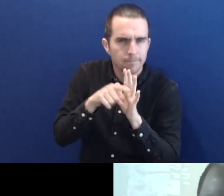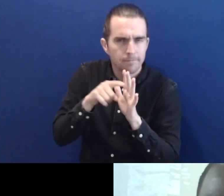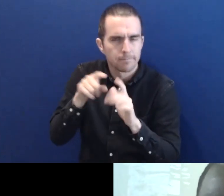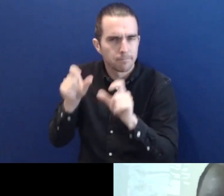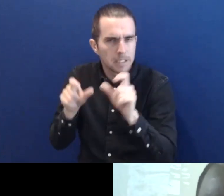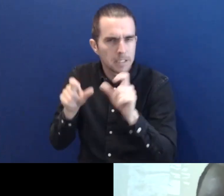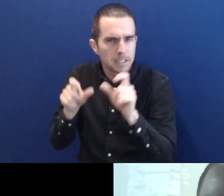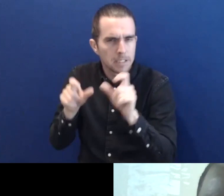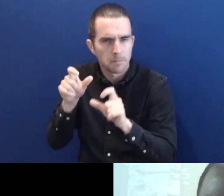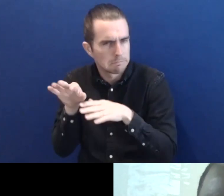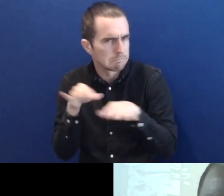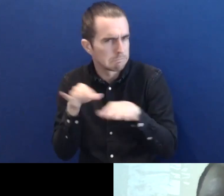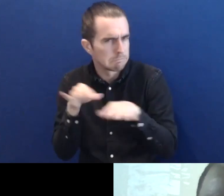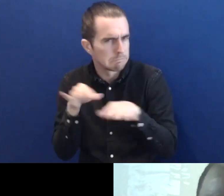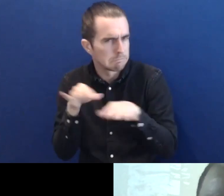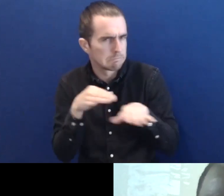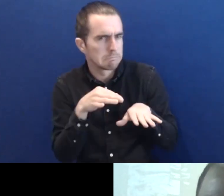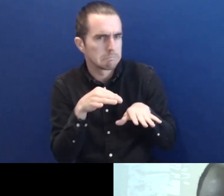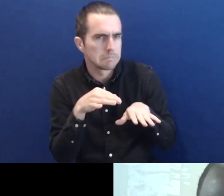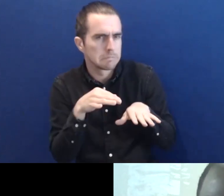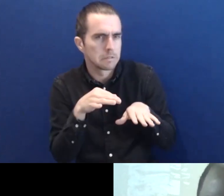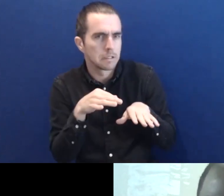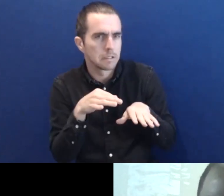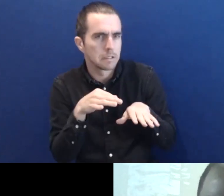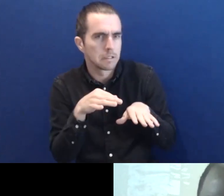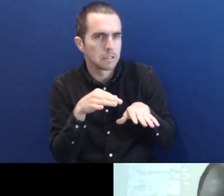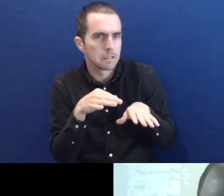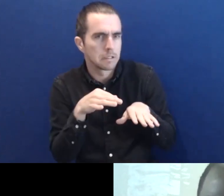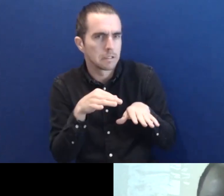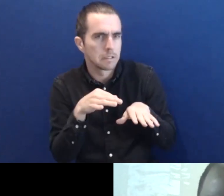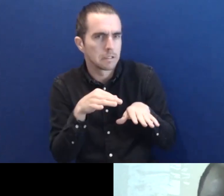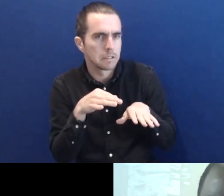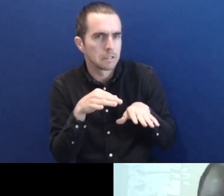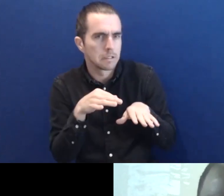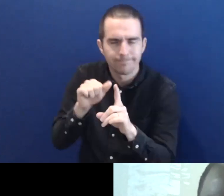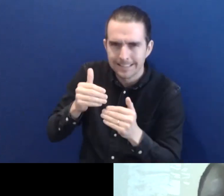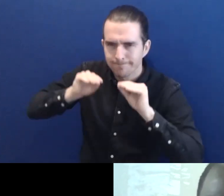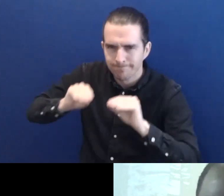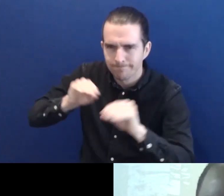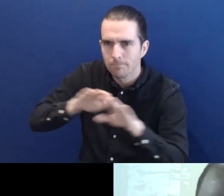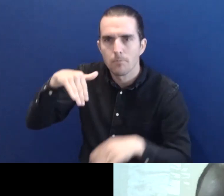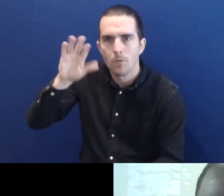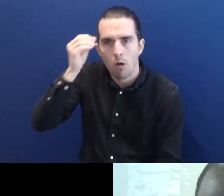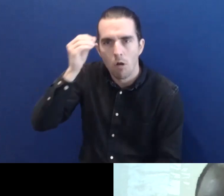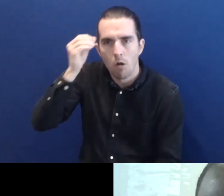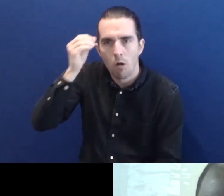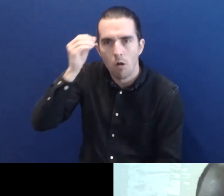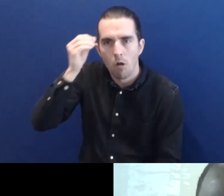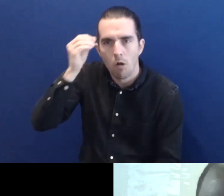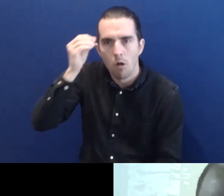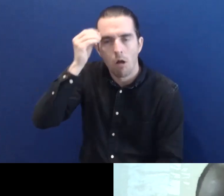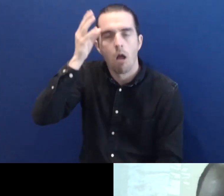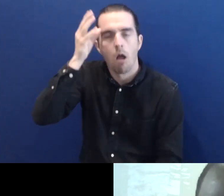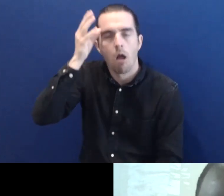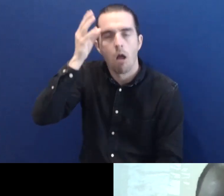that to remove these barriers so that people with disabilities are also given